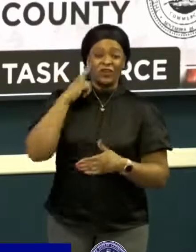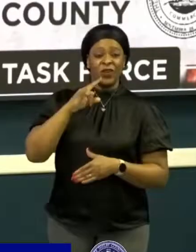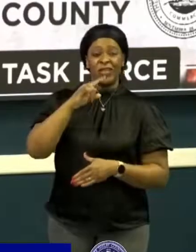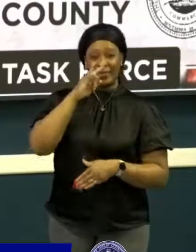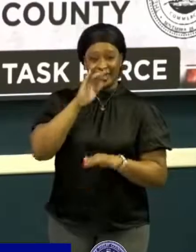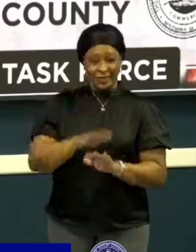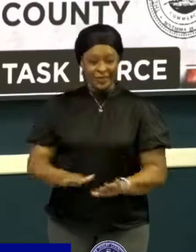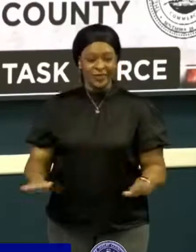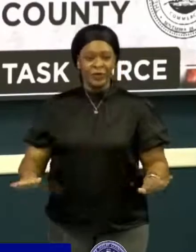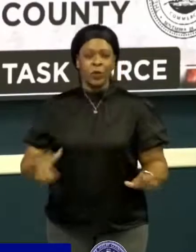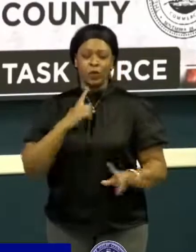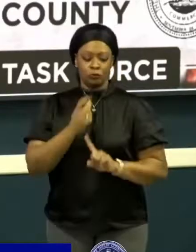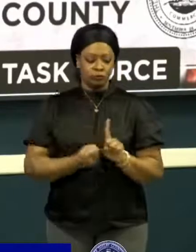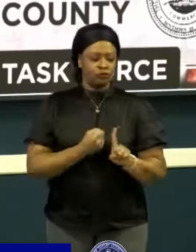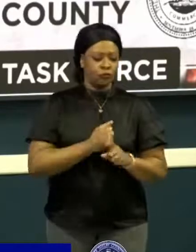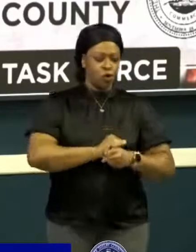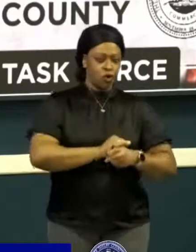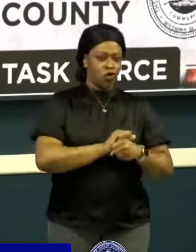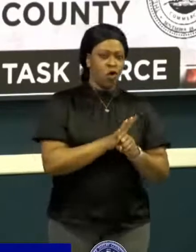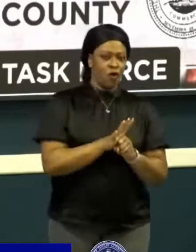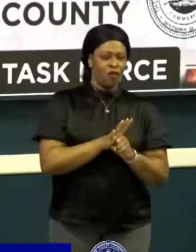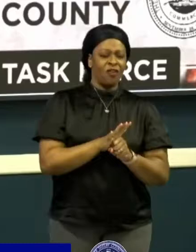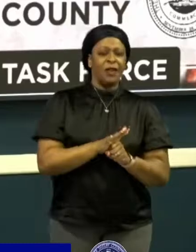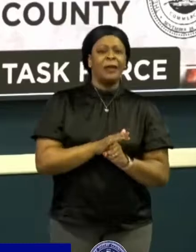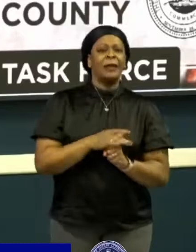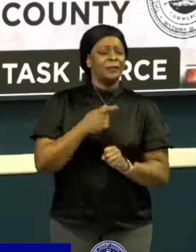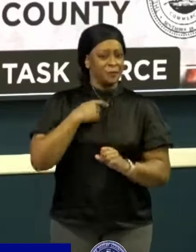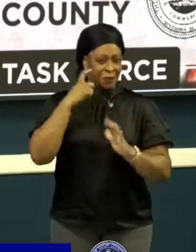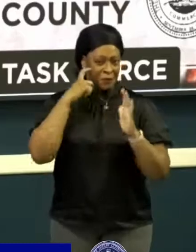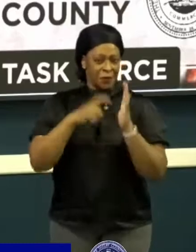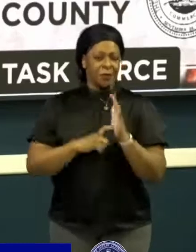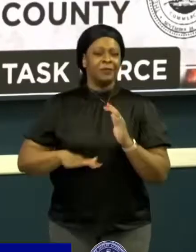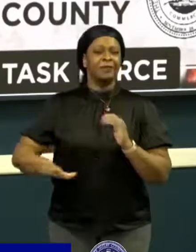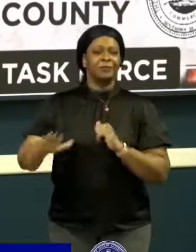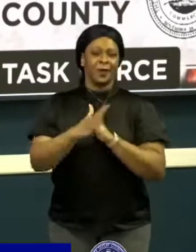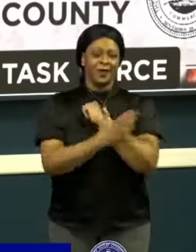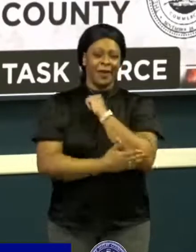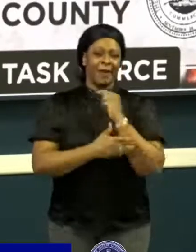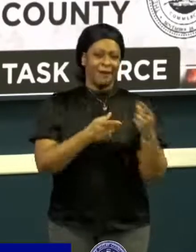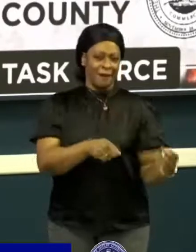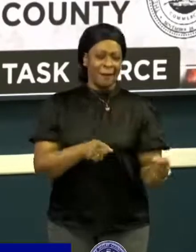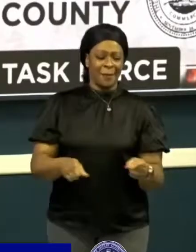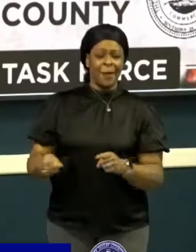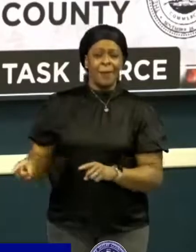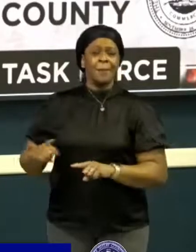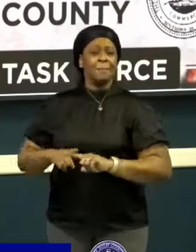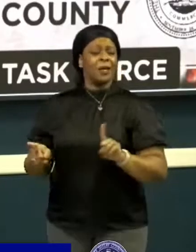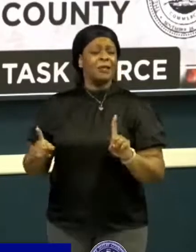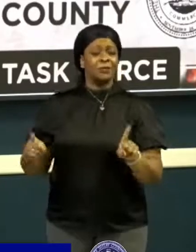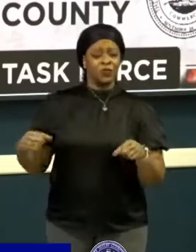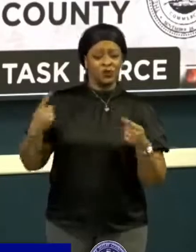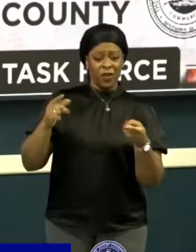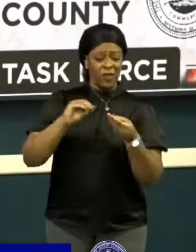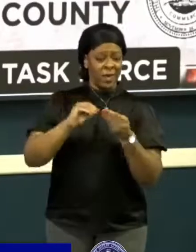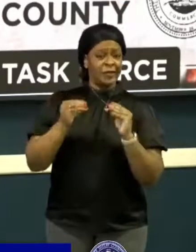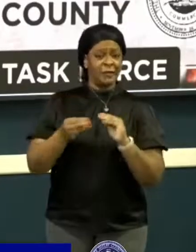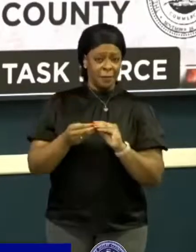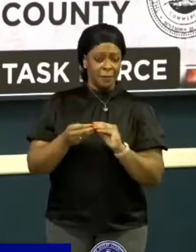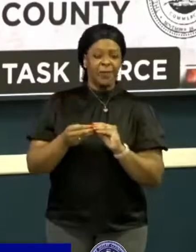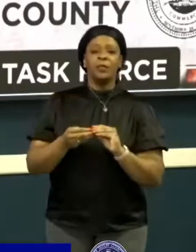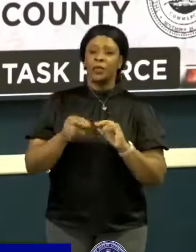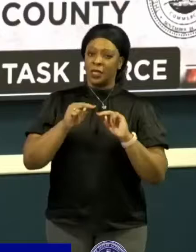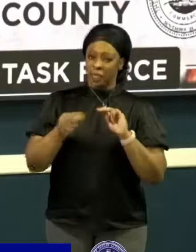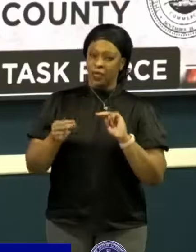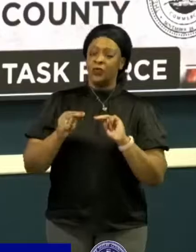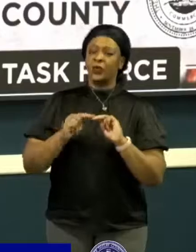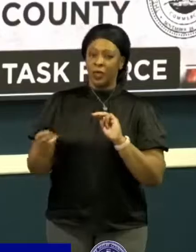kids who have had COVID, and we have had some cases in the county. But as far as I know, those rates are